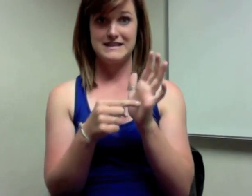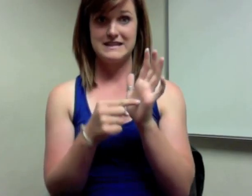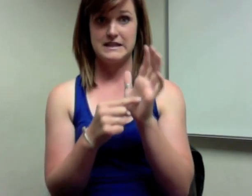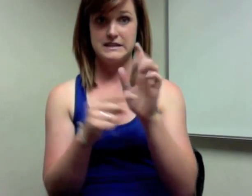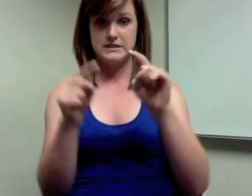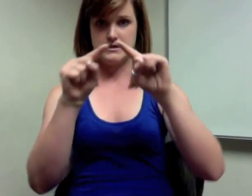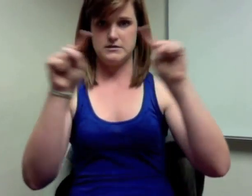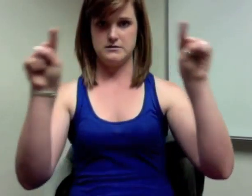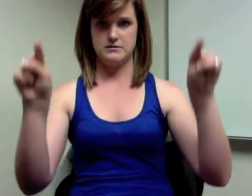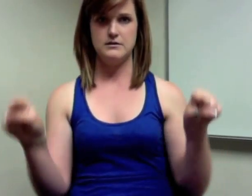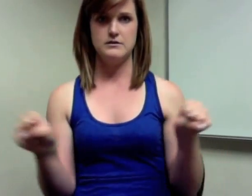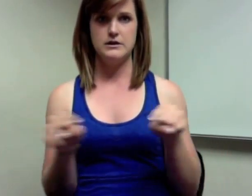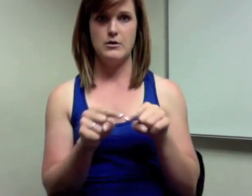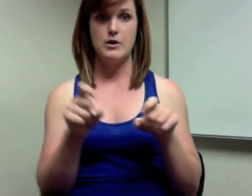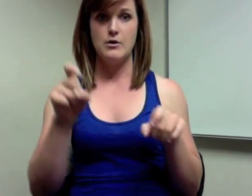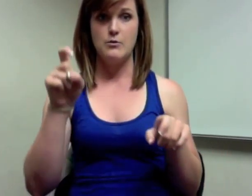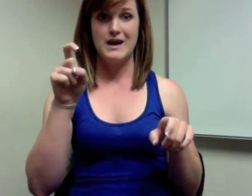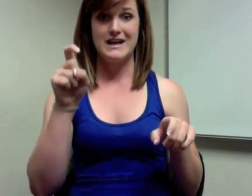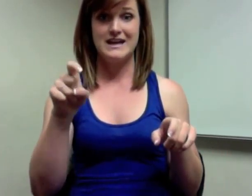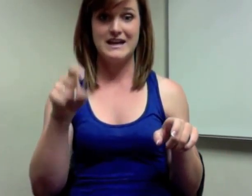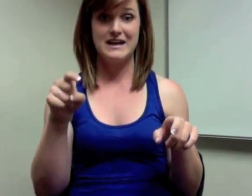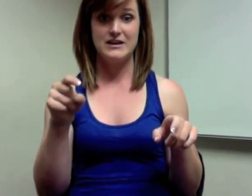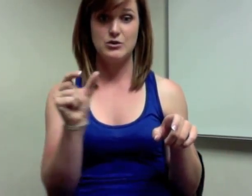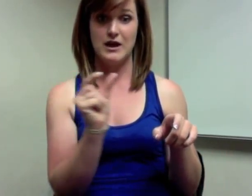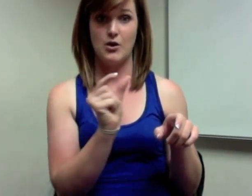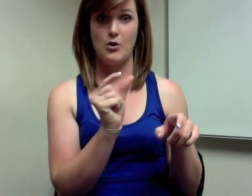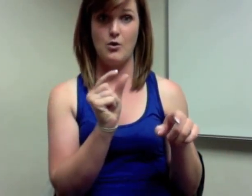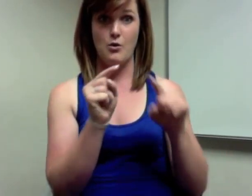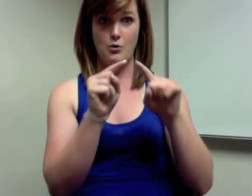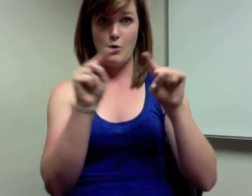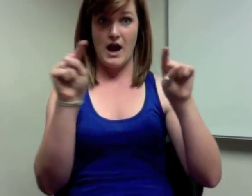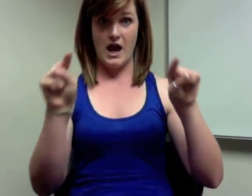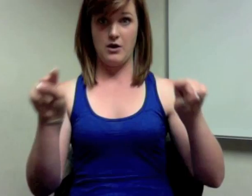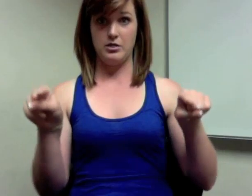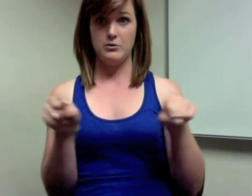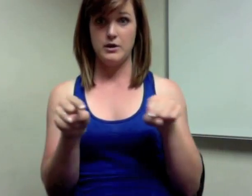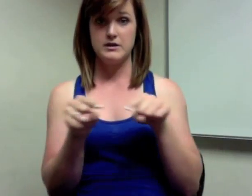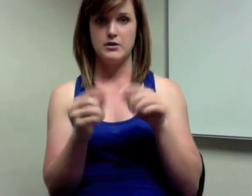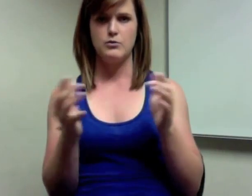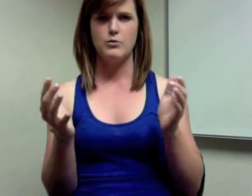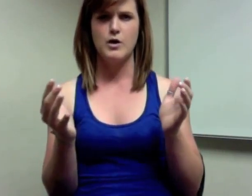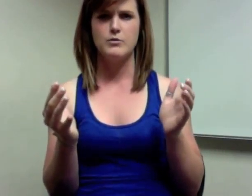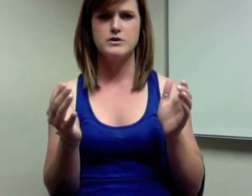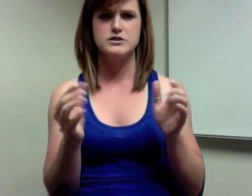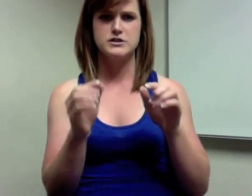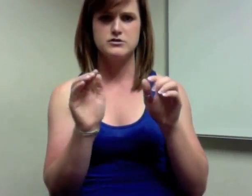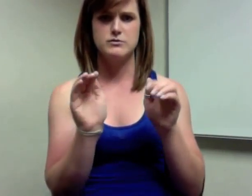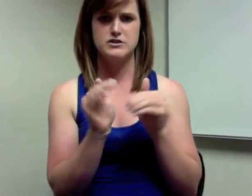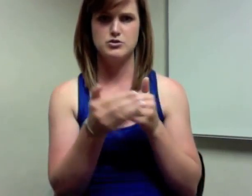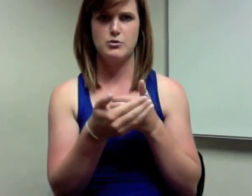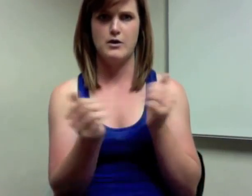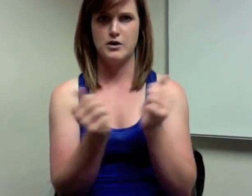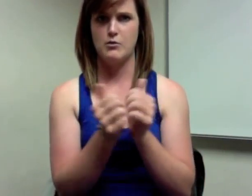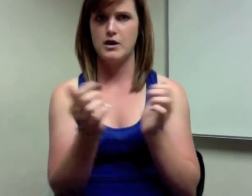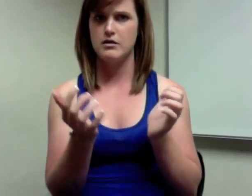We need to get around that rectangle. What should we surround it with? Well, the answer to that is